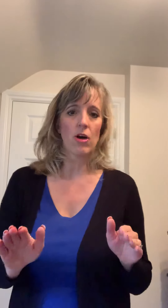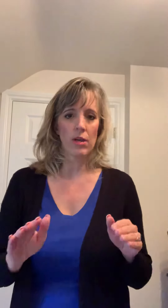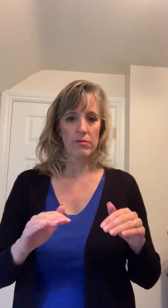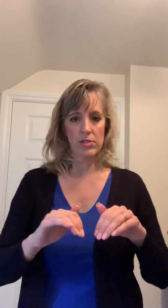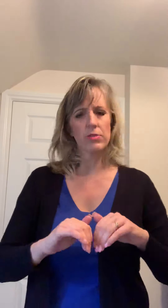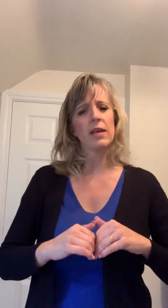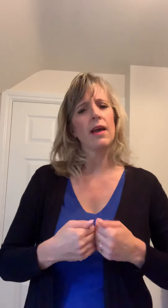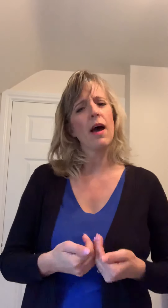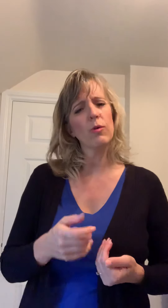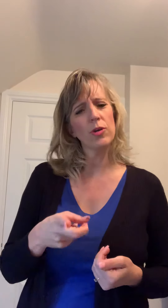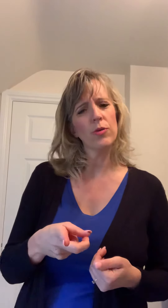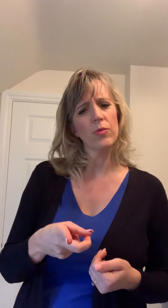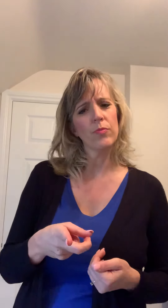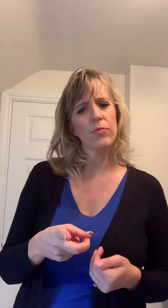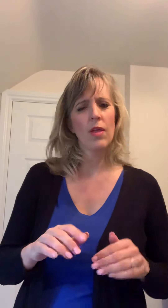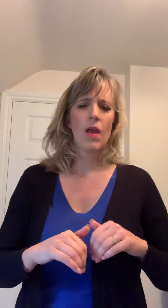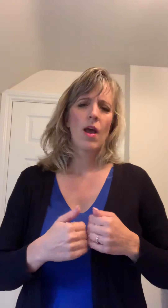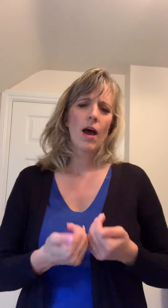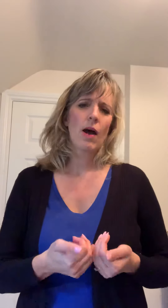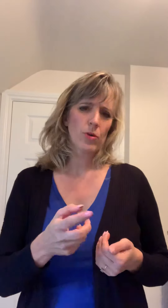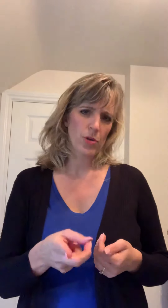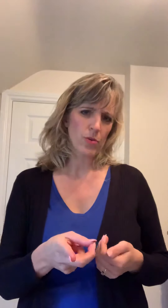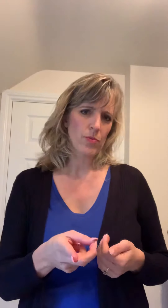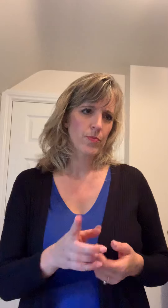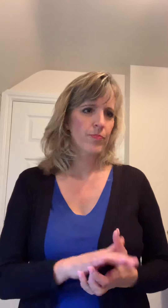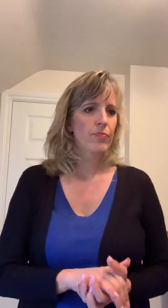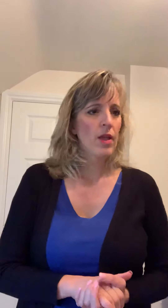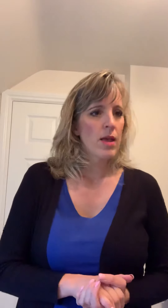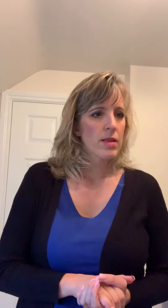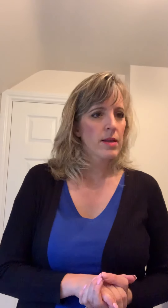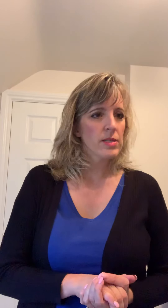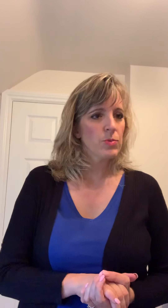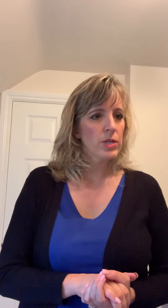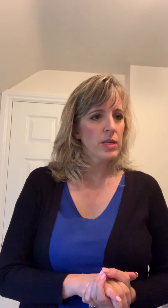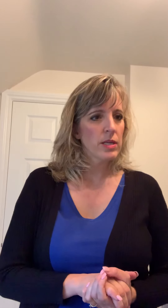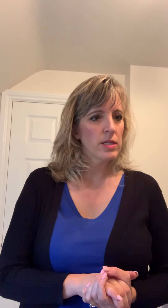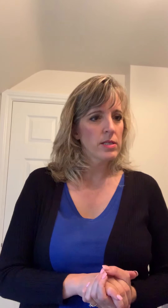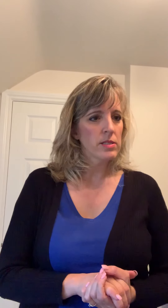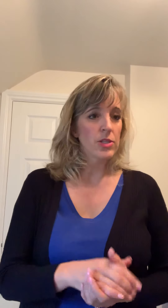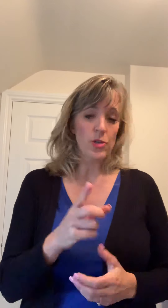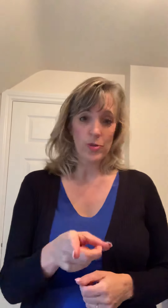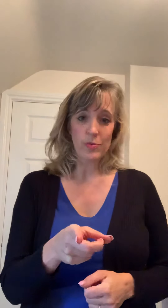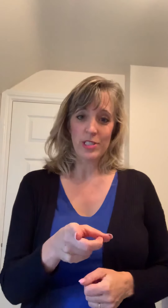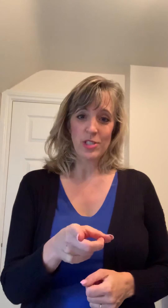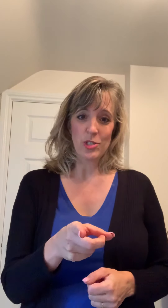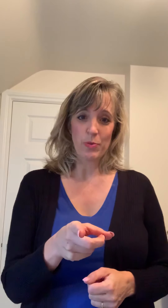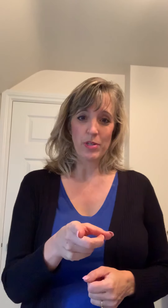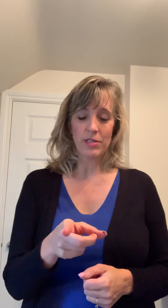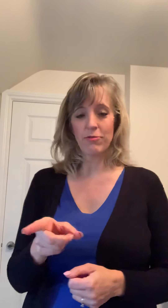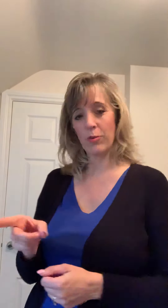you have to do is say, how are you? How are you? The next one is you, which is just pointing forward,